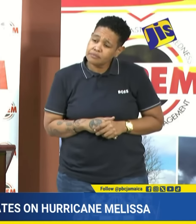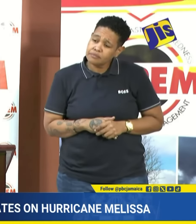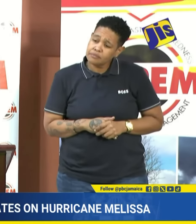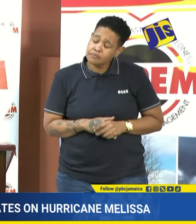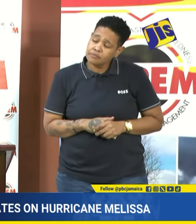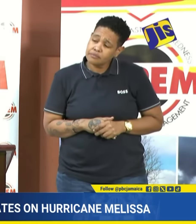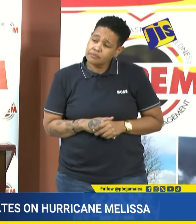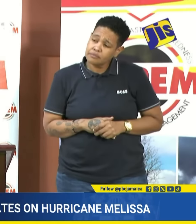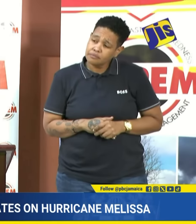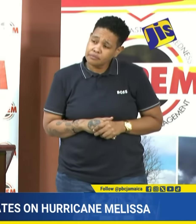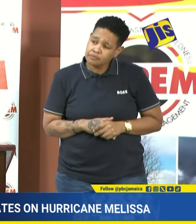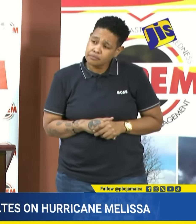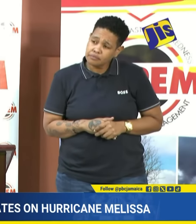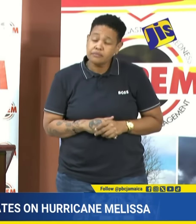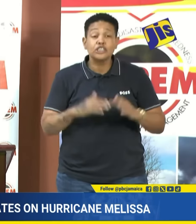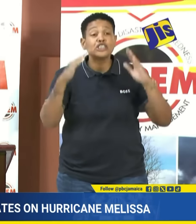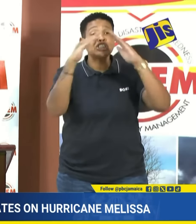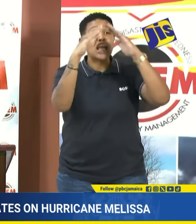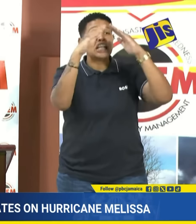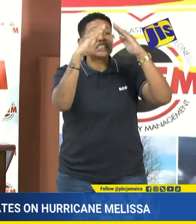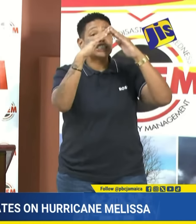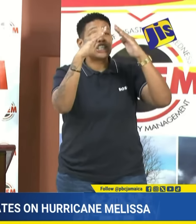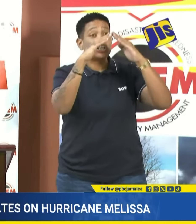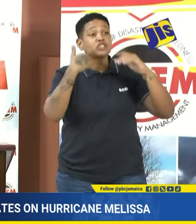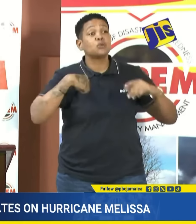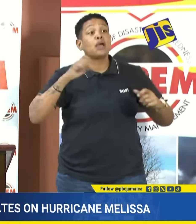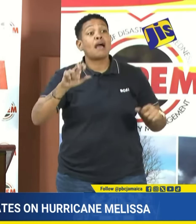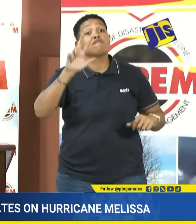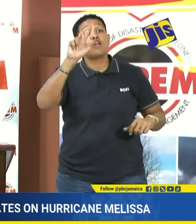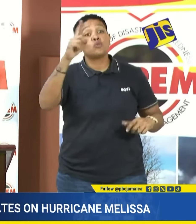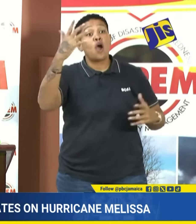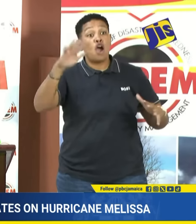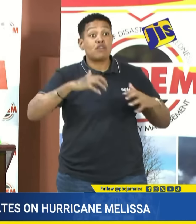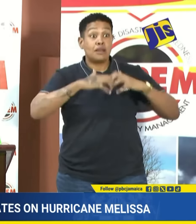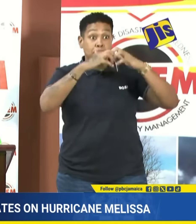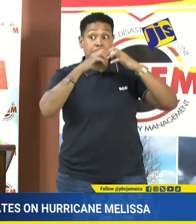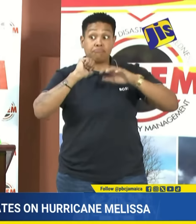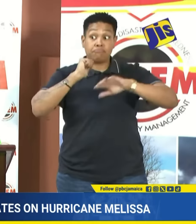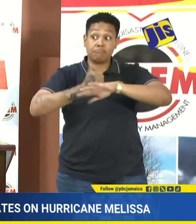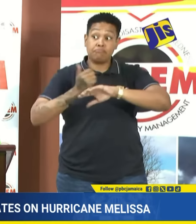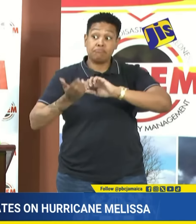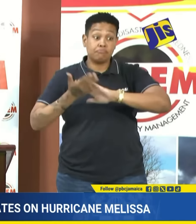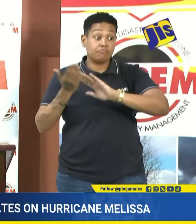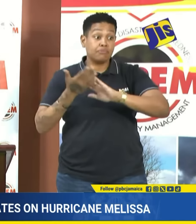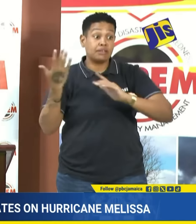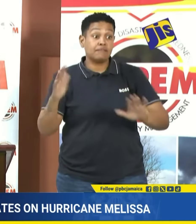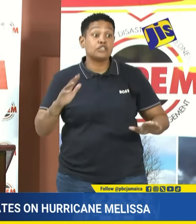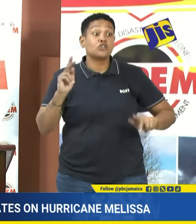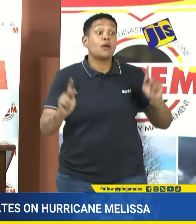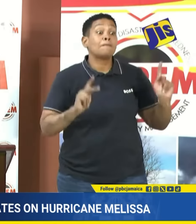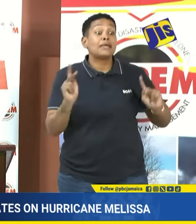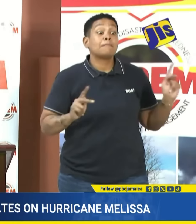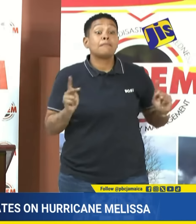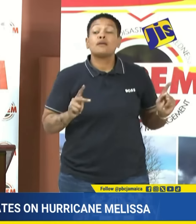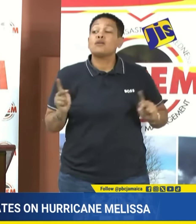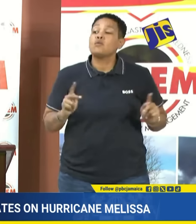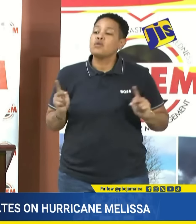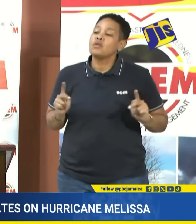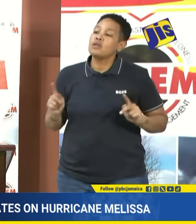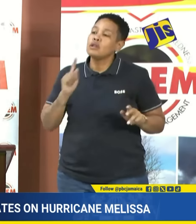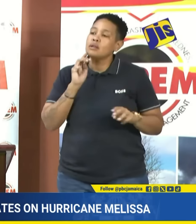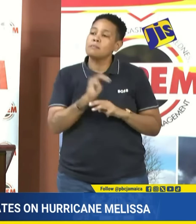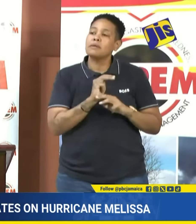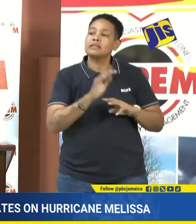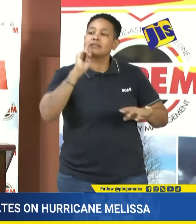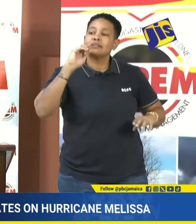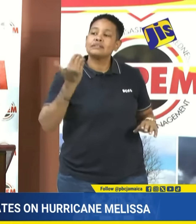approximately 31 shelters already activated. And so persons, we, Minister,